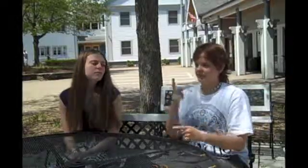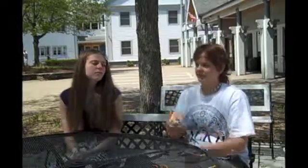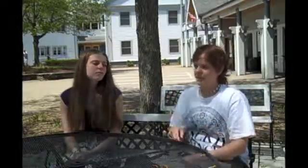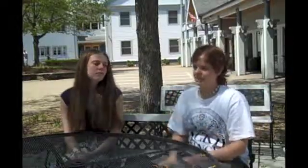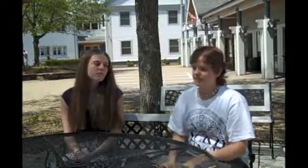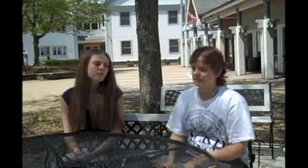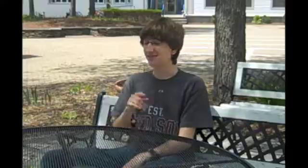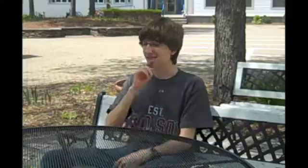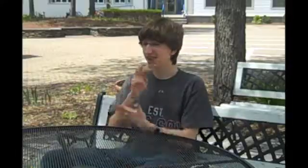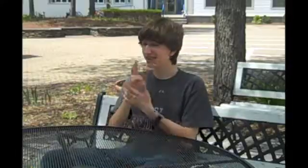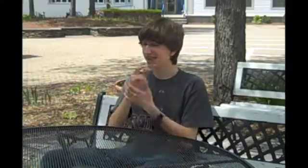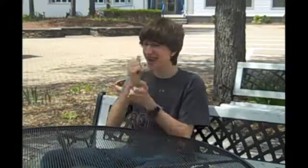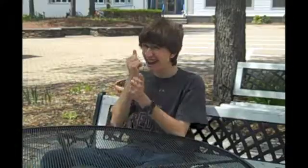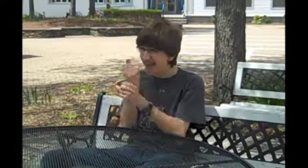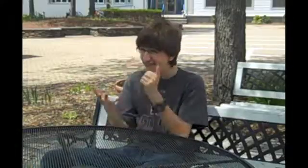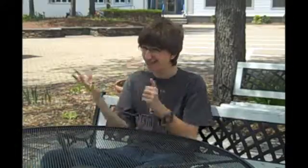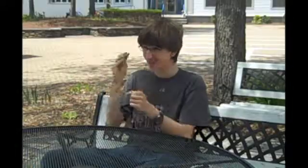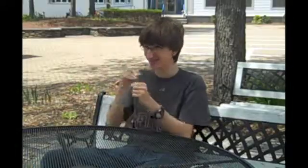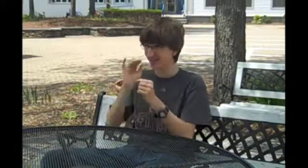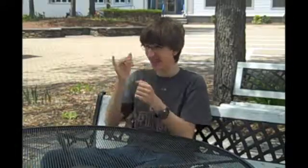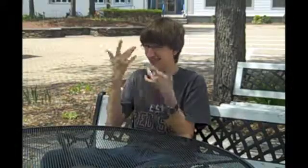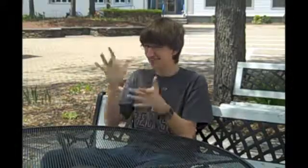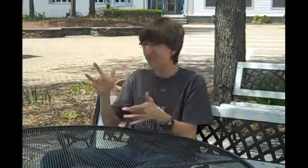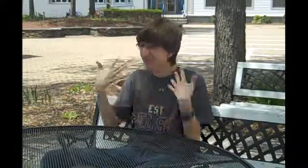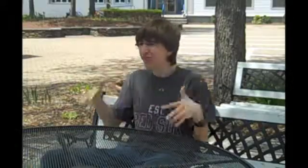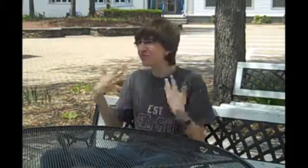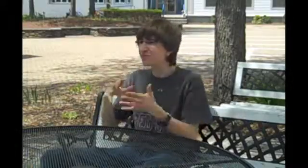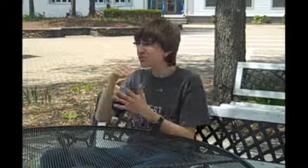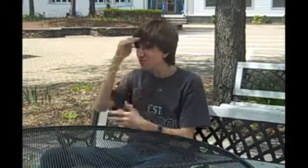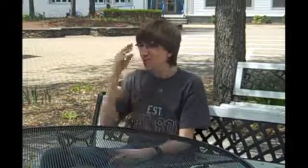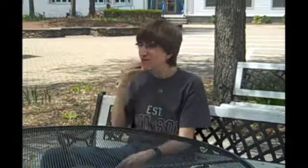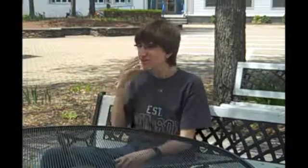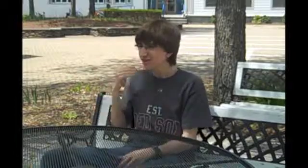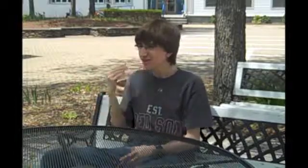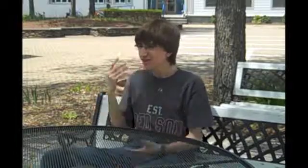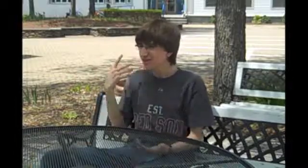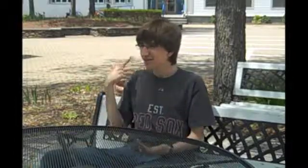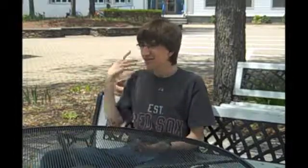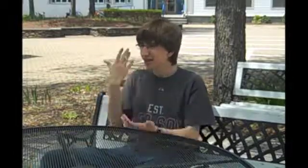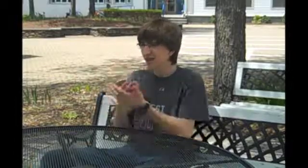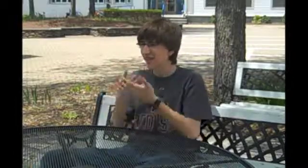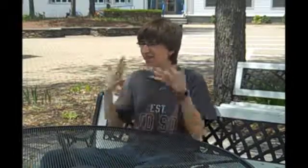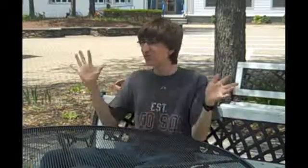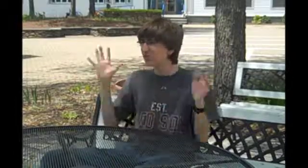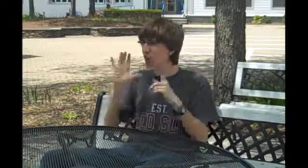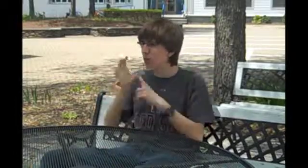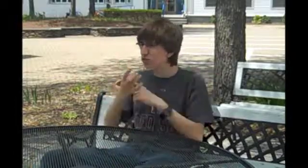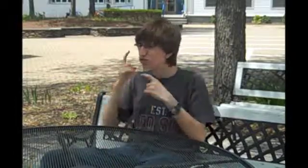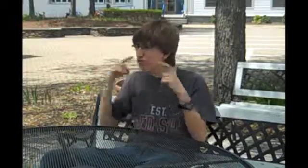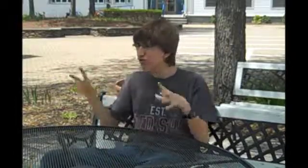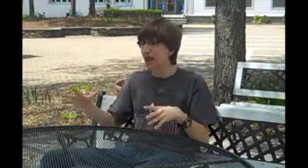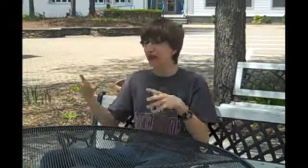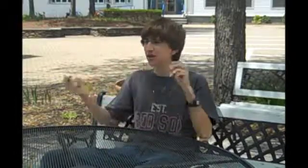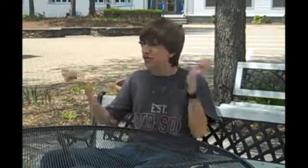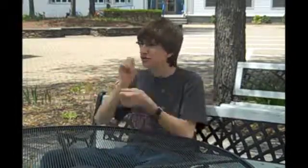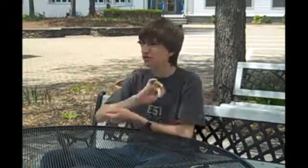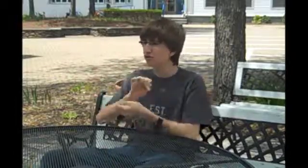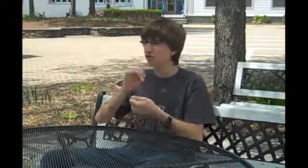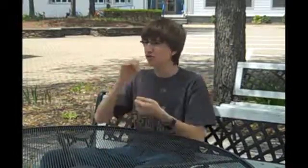really privileged that I had that opportunity. Yes, everyone on the trip. Fabulous learning experience. A real